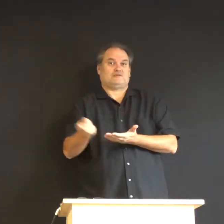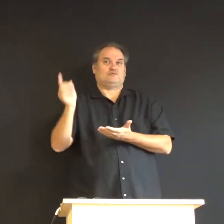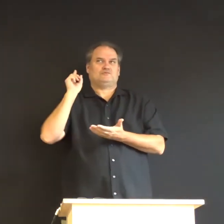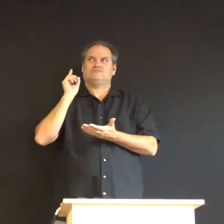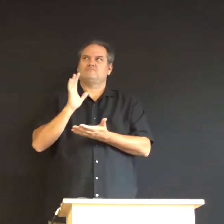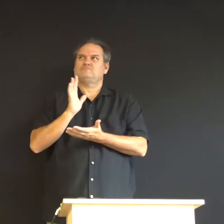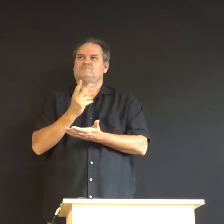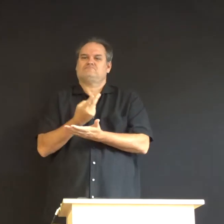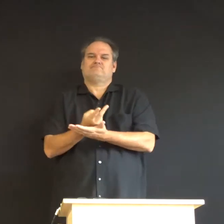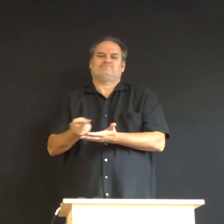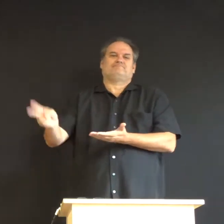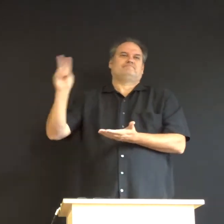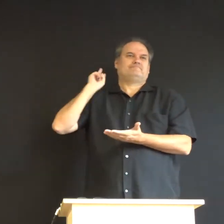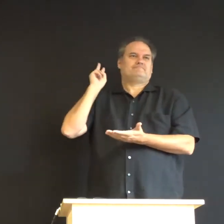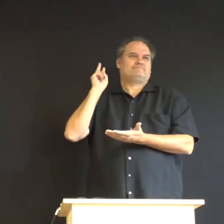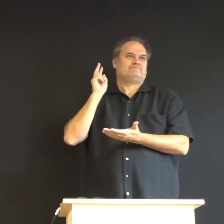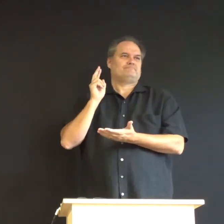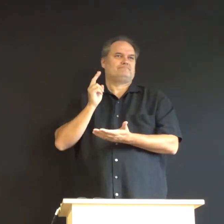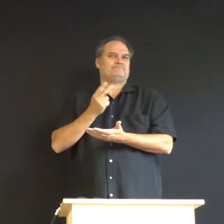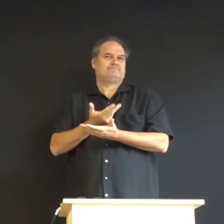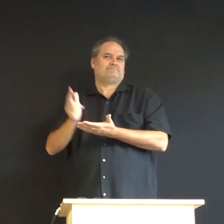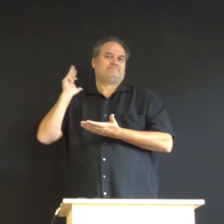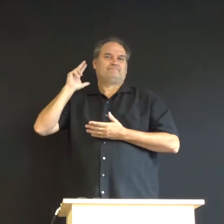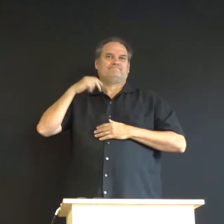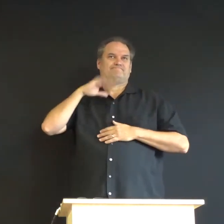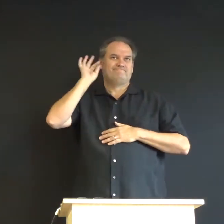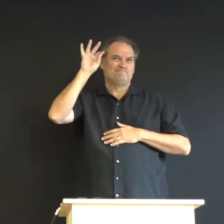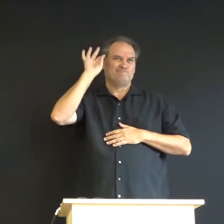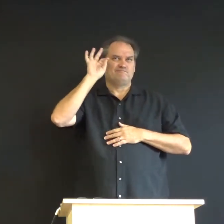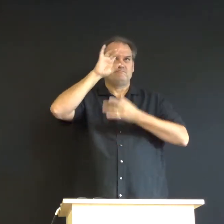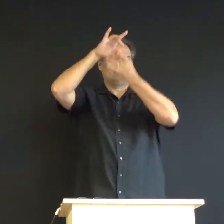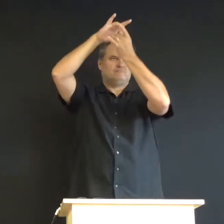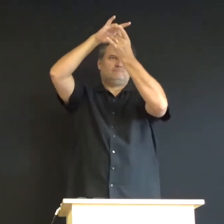Remember last week, no, 2 weeks ago, 3 weeks ago, when I